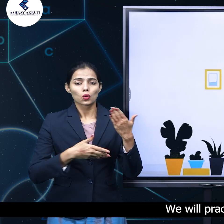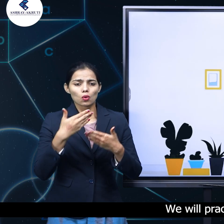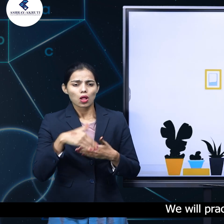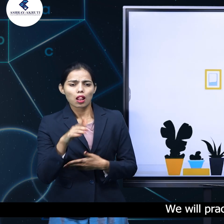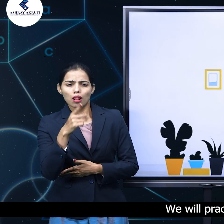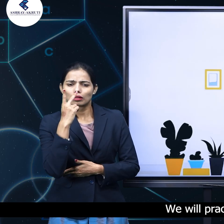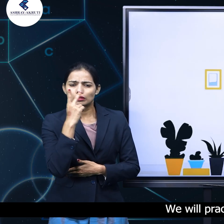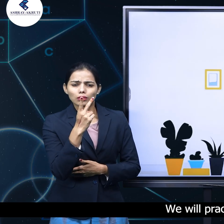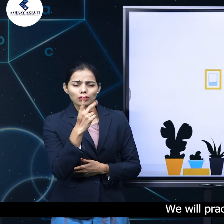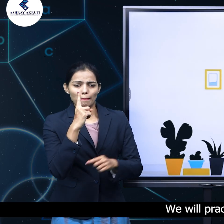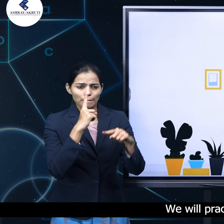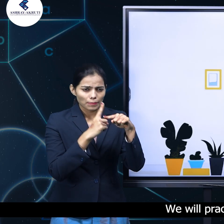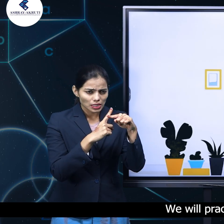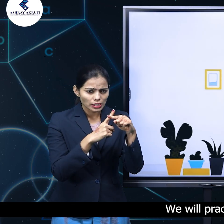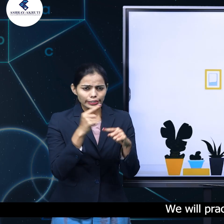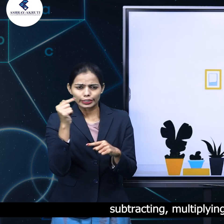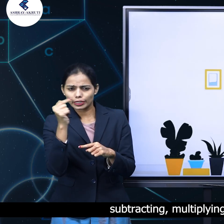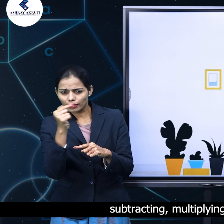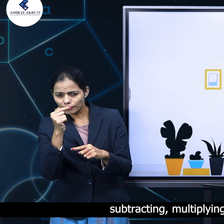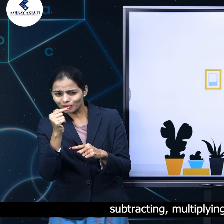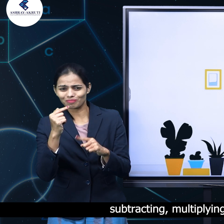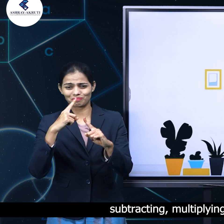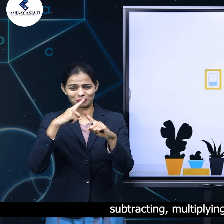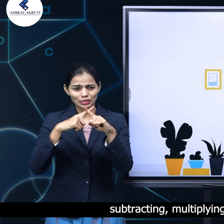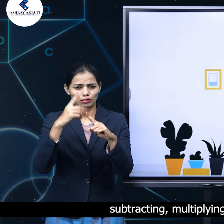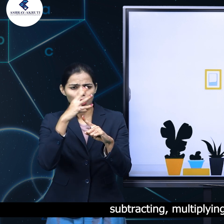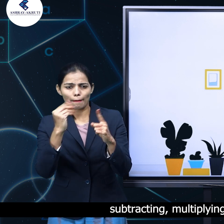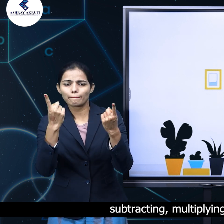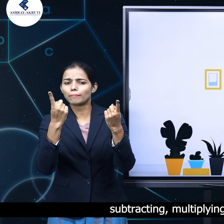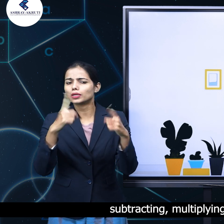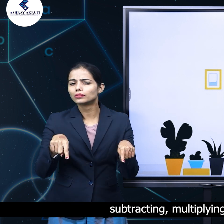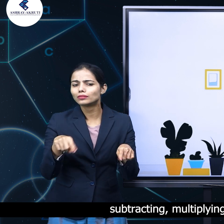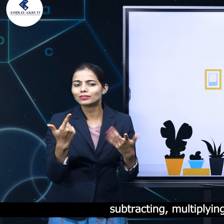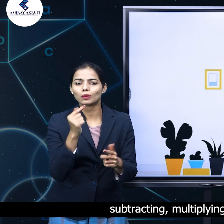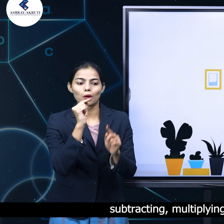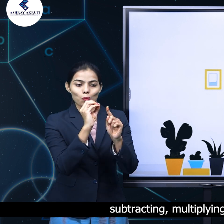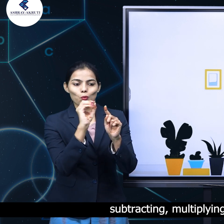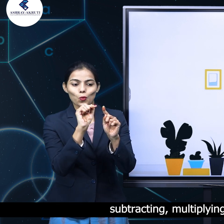We will practice adding, subtracting, multiplying, and dividing decimals.